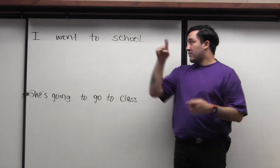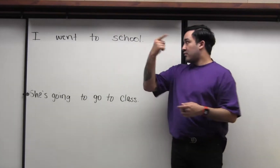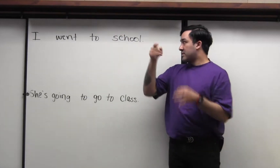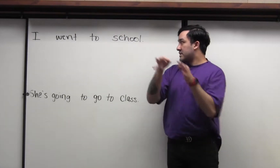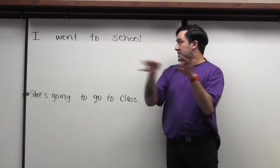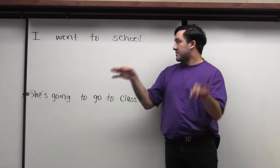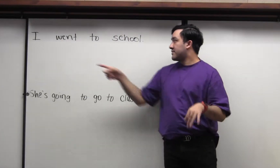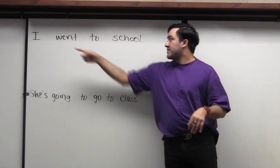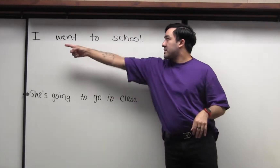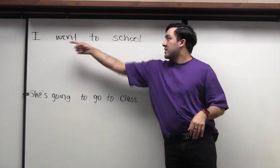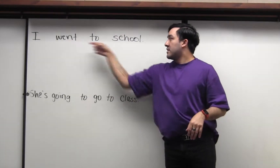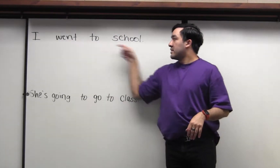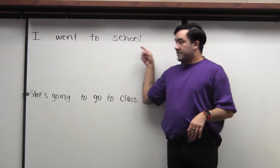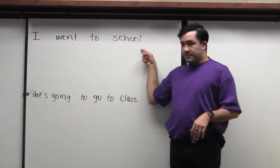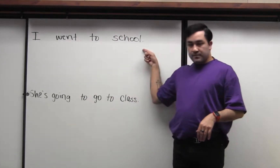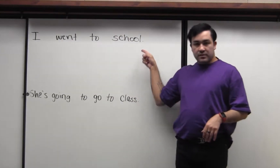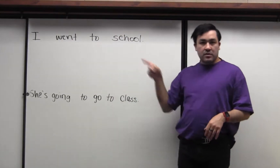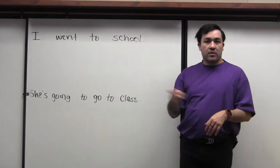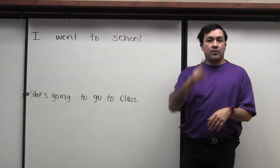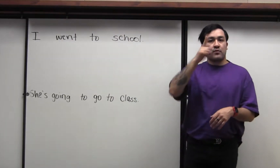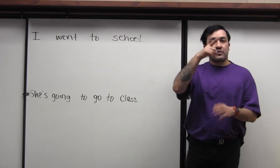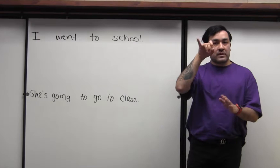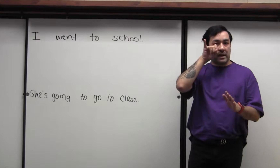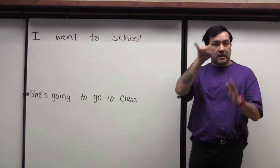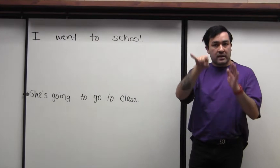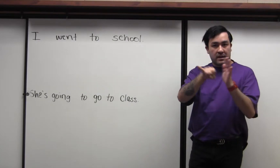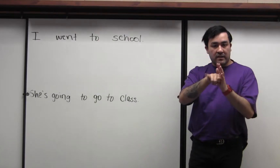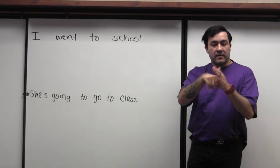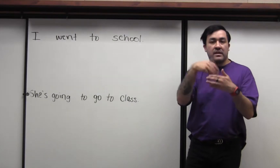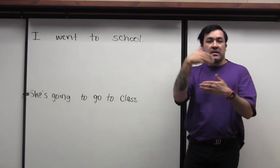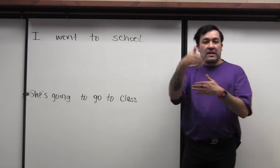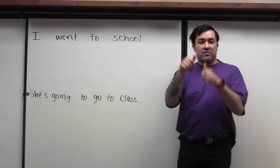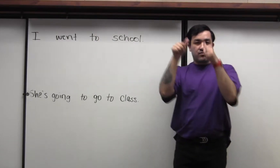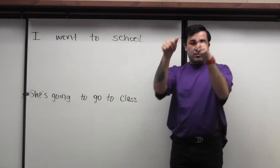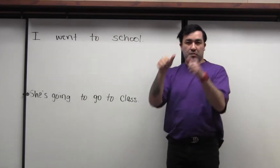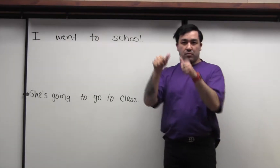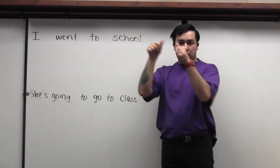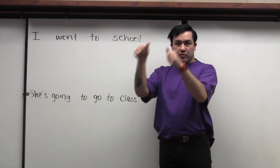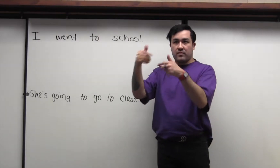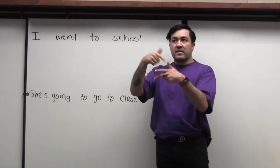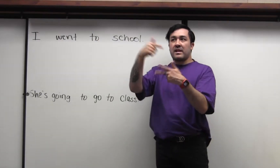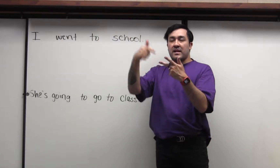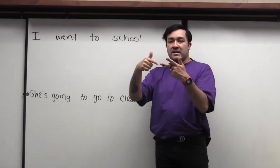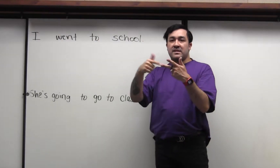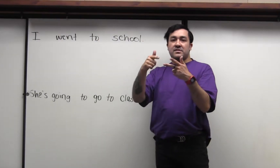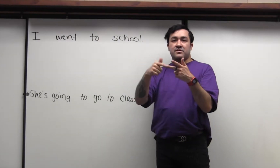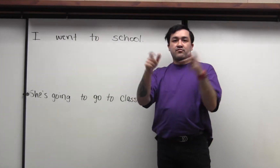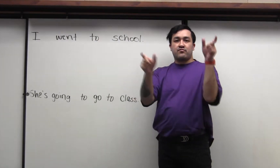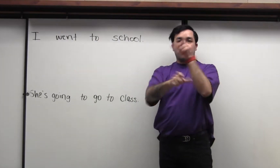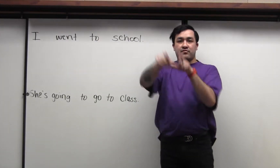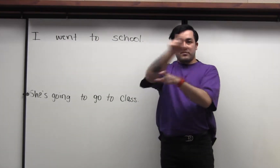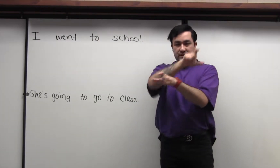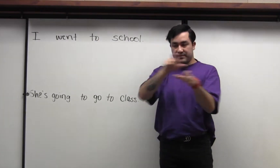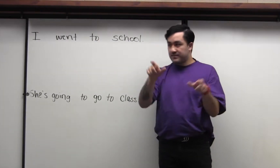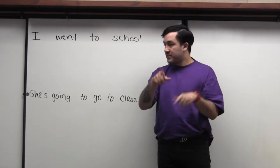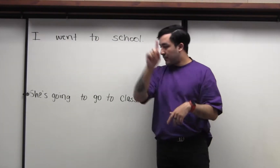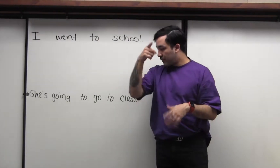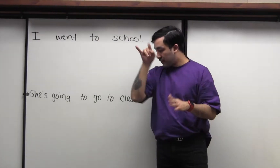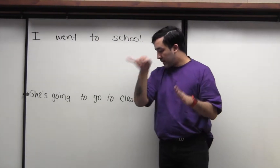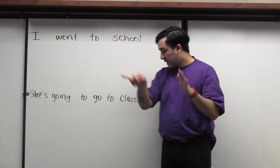unquote hidden. So this sentence we're going to go over in this video and we'll go over in the second video in the next one. So as always, we'll go first with identifying the